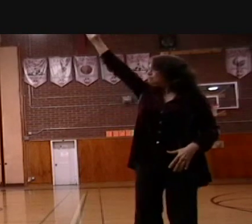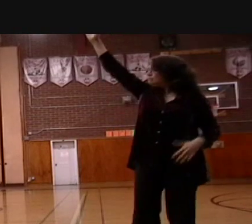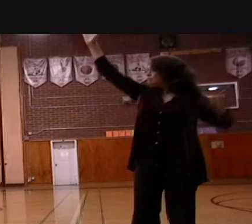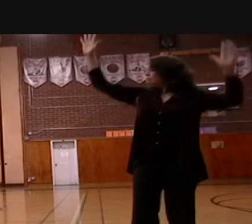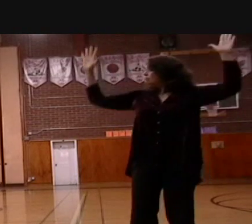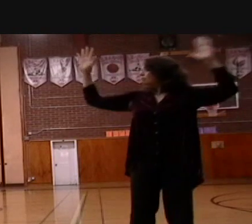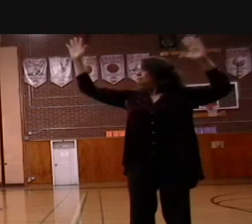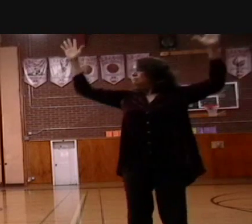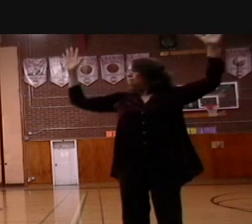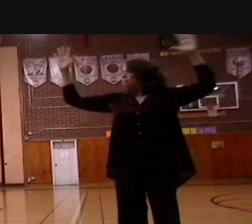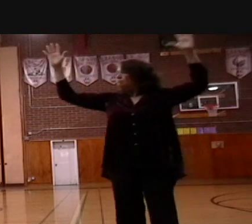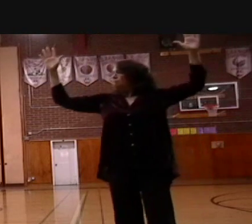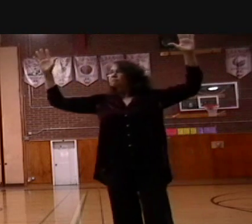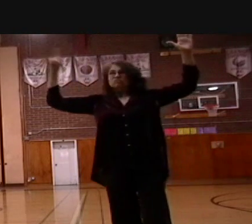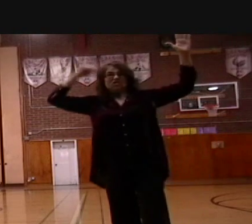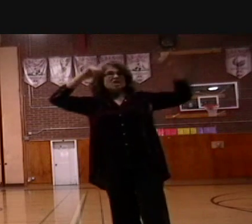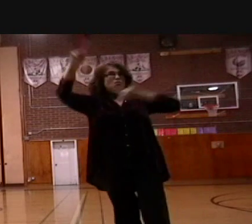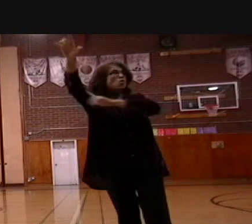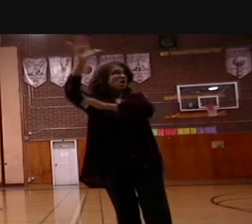How many of you?